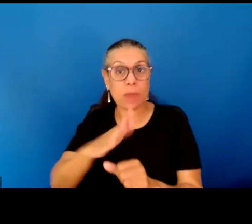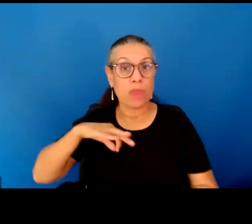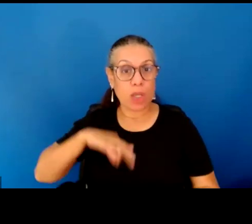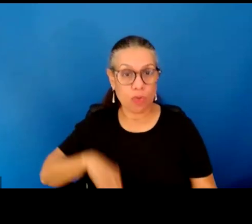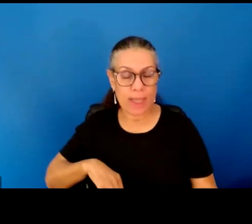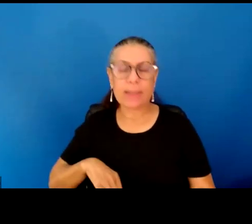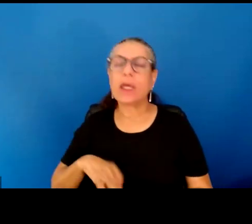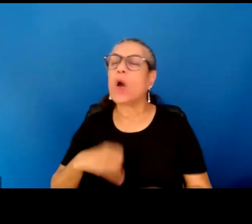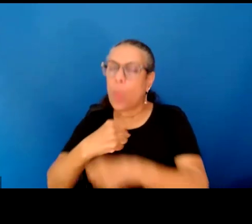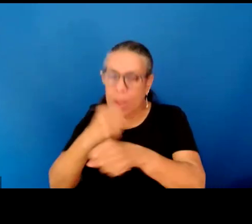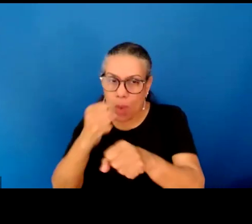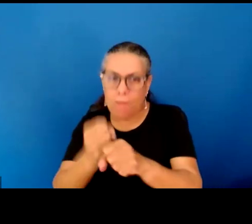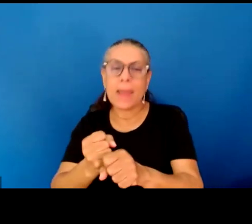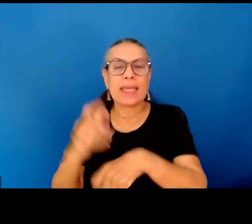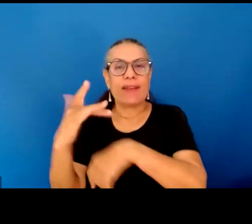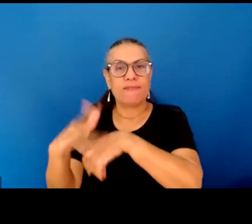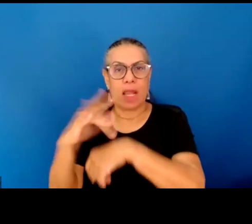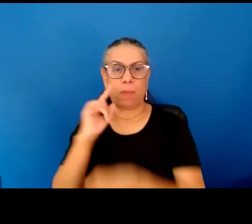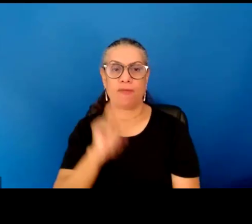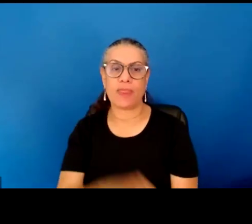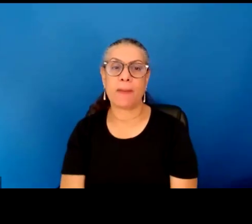seat available to them.